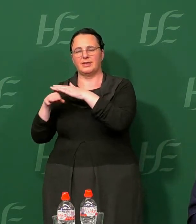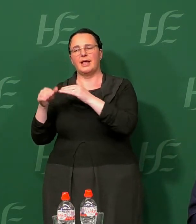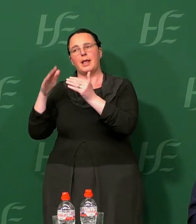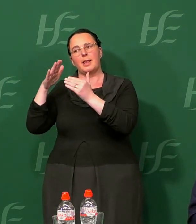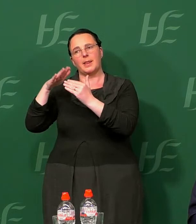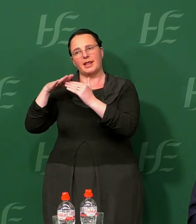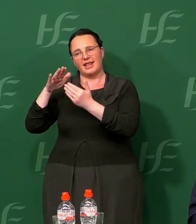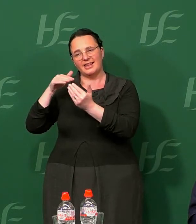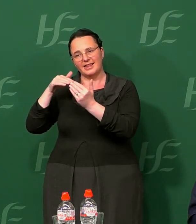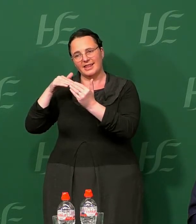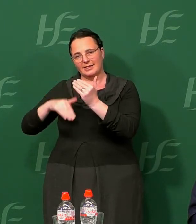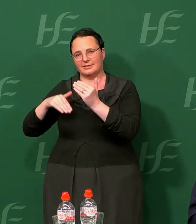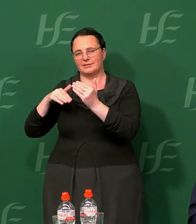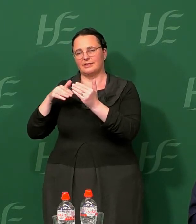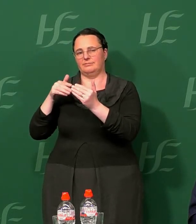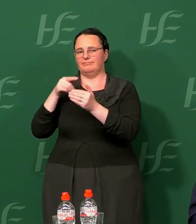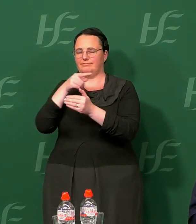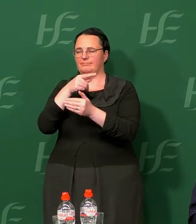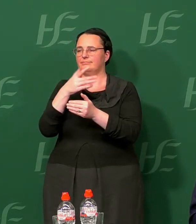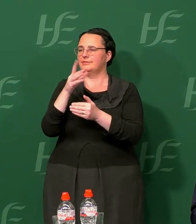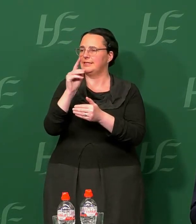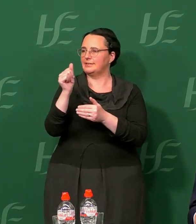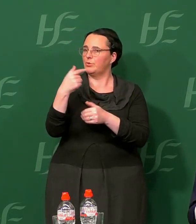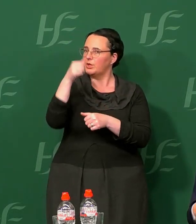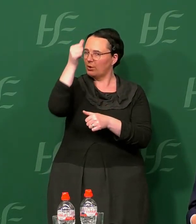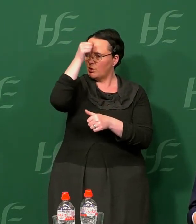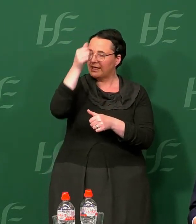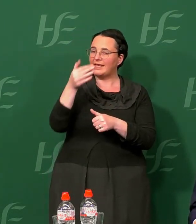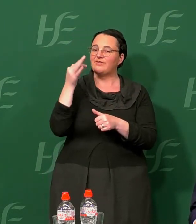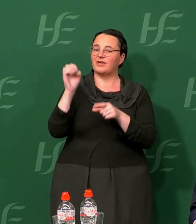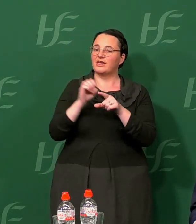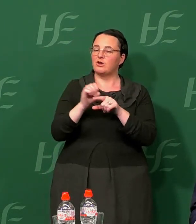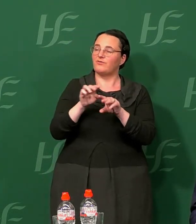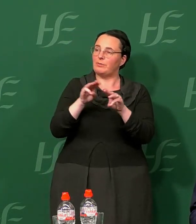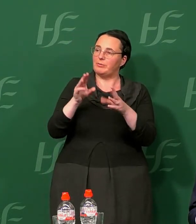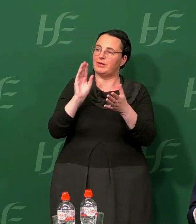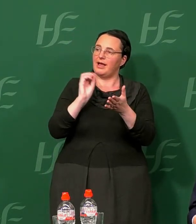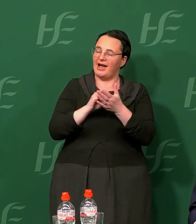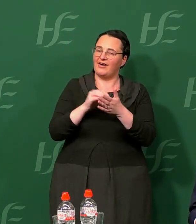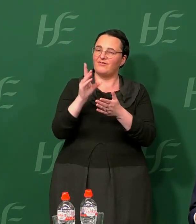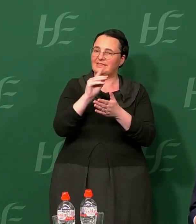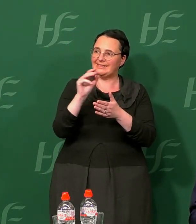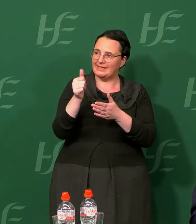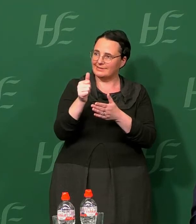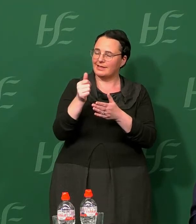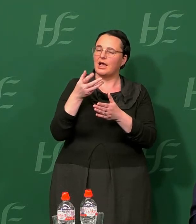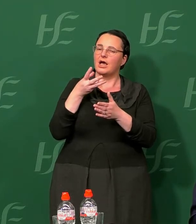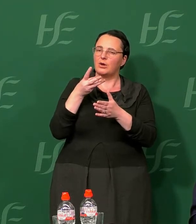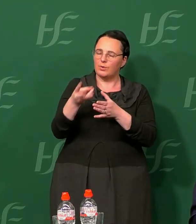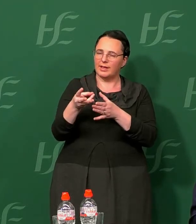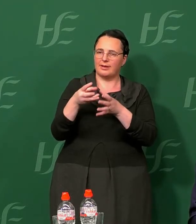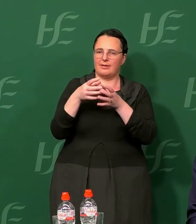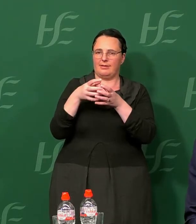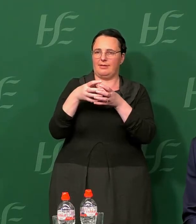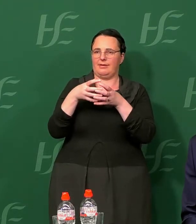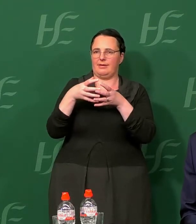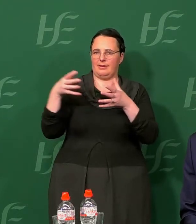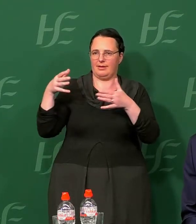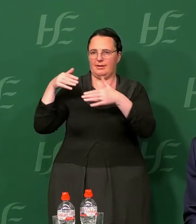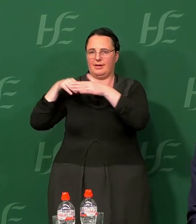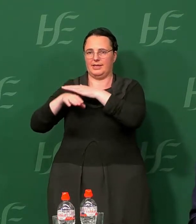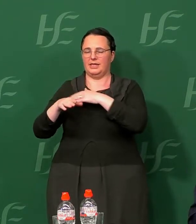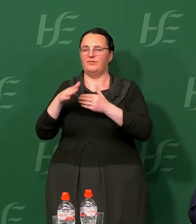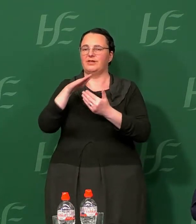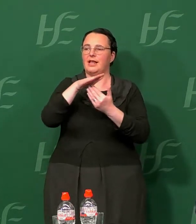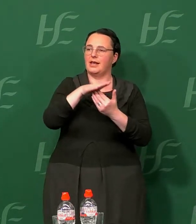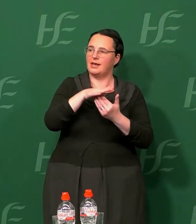But either way, we know from the Delta experience that if enough people get infected, then eventually that will translate, even if it's a lower